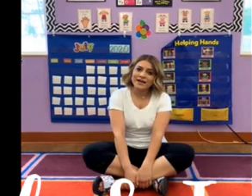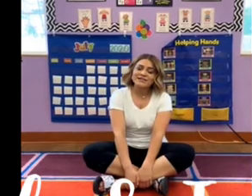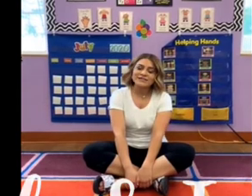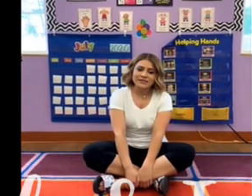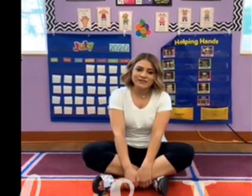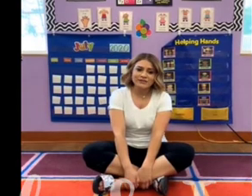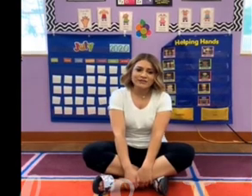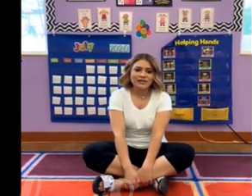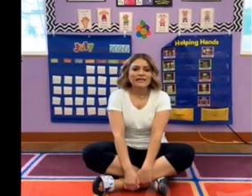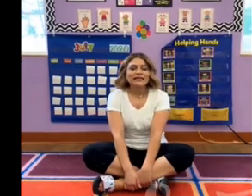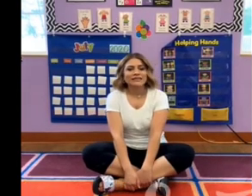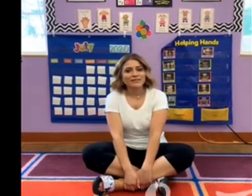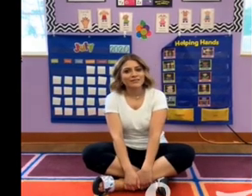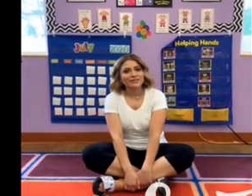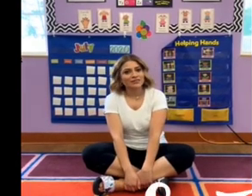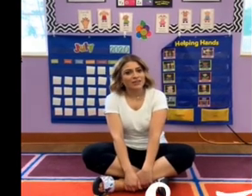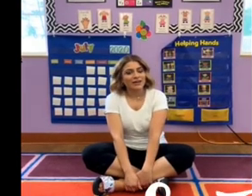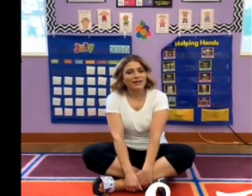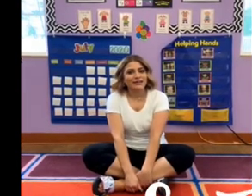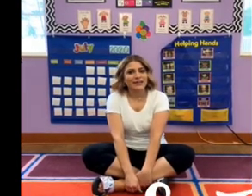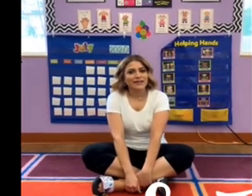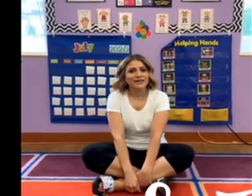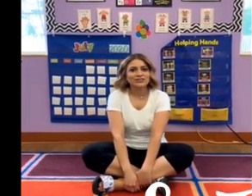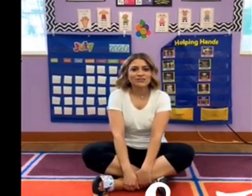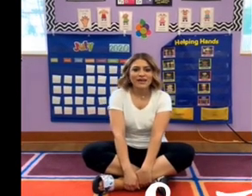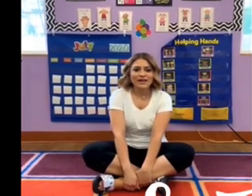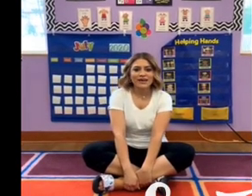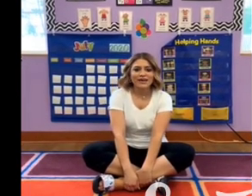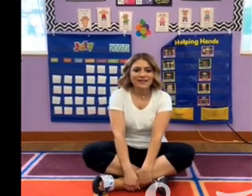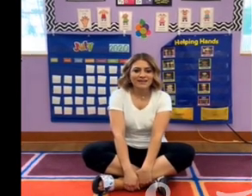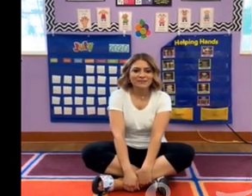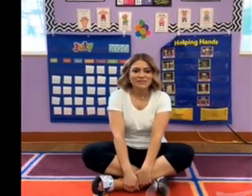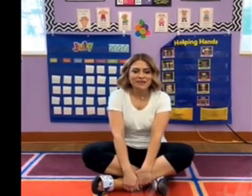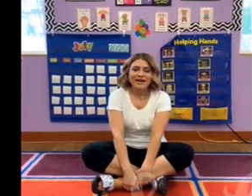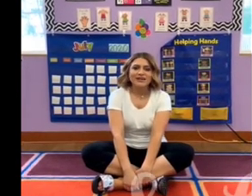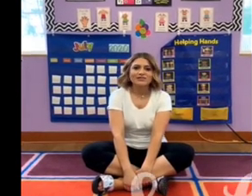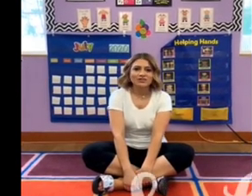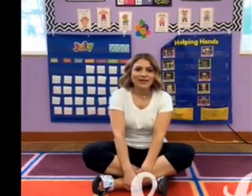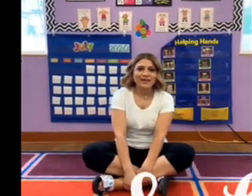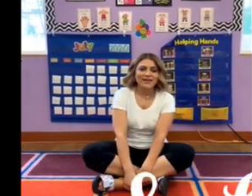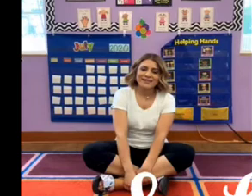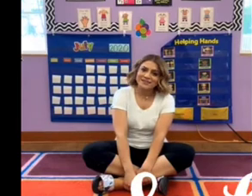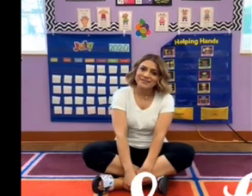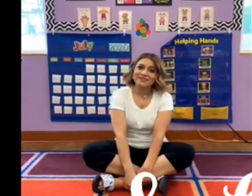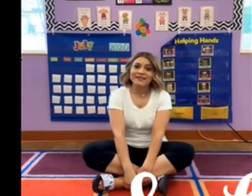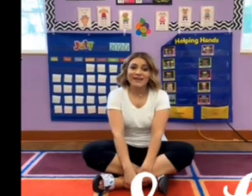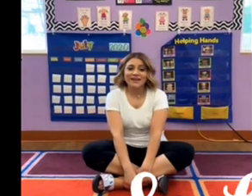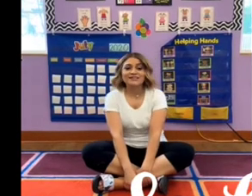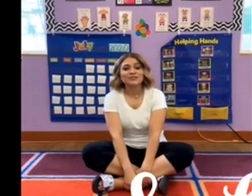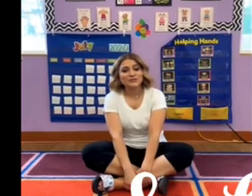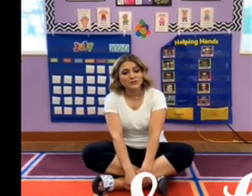Ignacio, Ishan and James, Jenny and